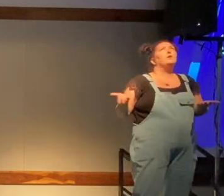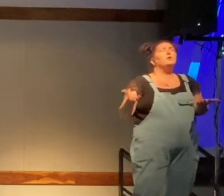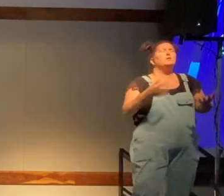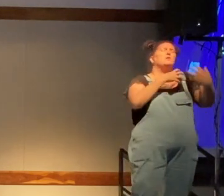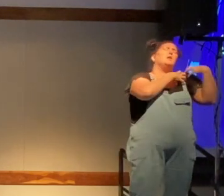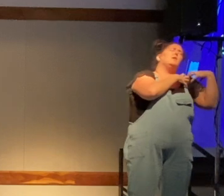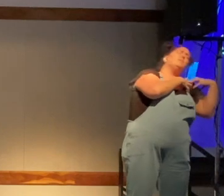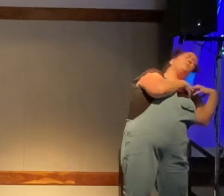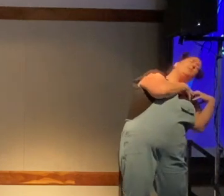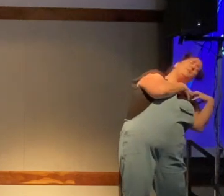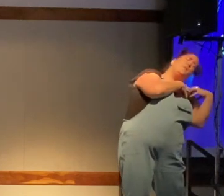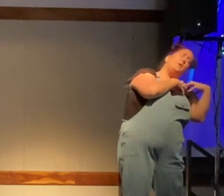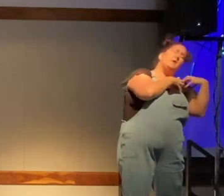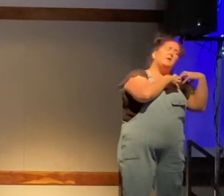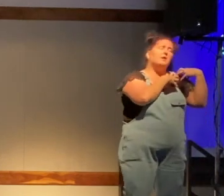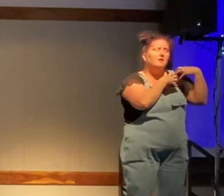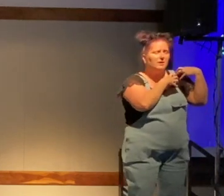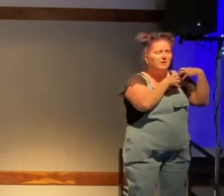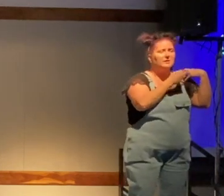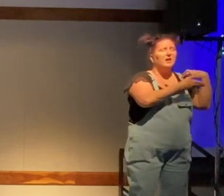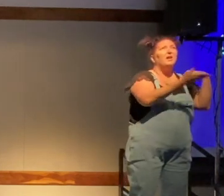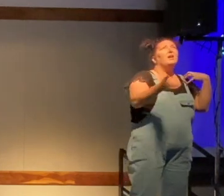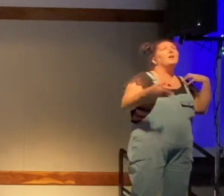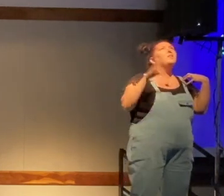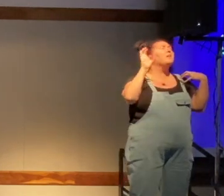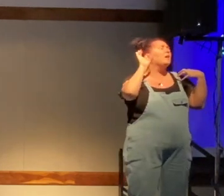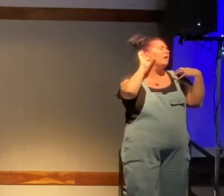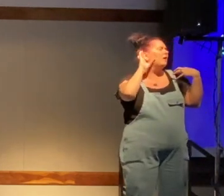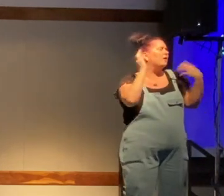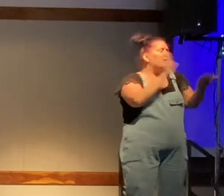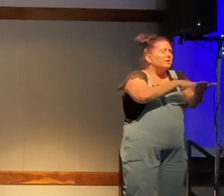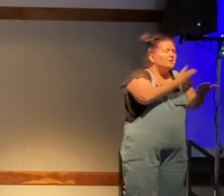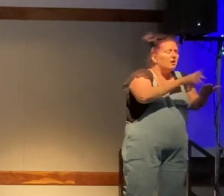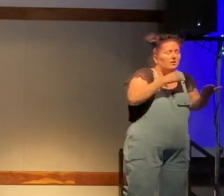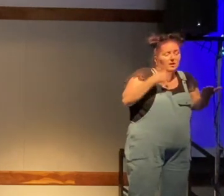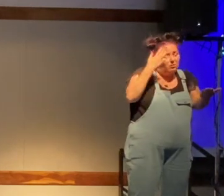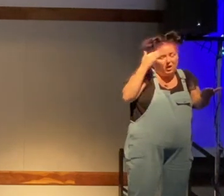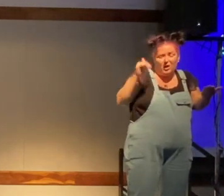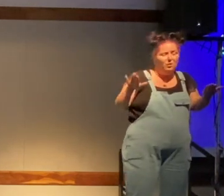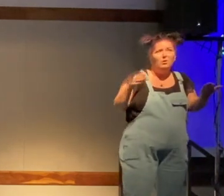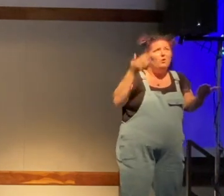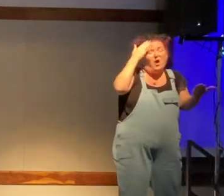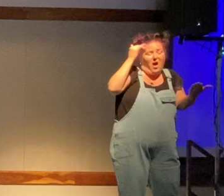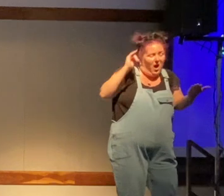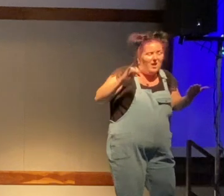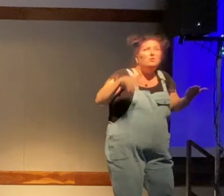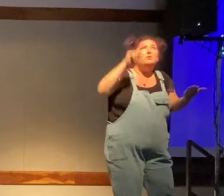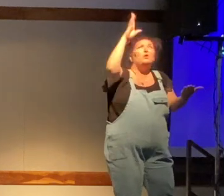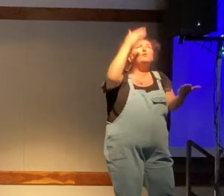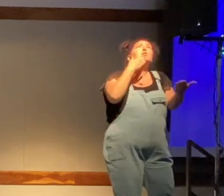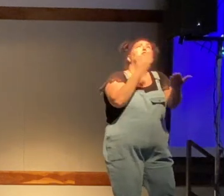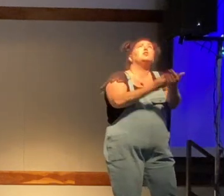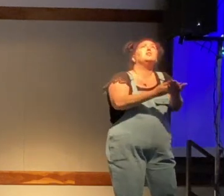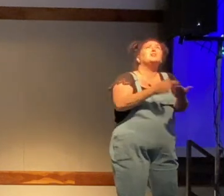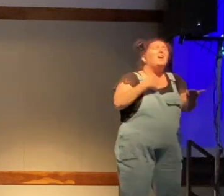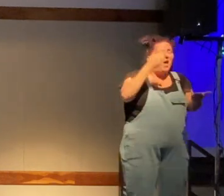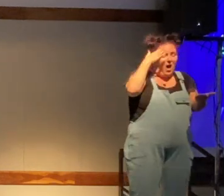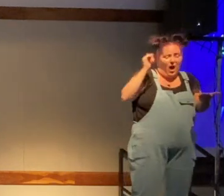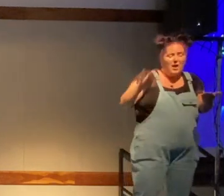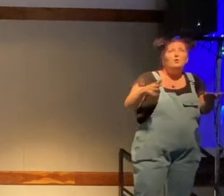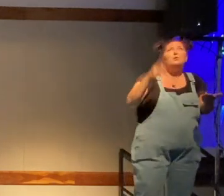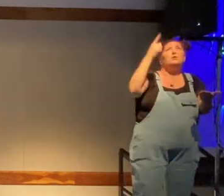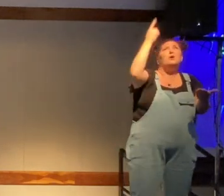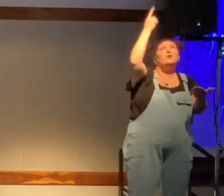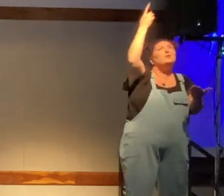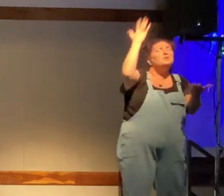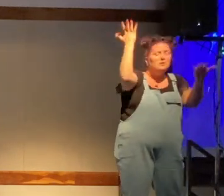really heavy weights, and they hear that song and they're like, I don't know. I don't know if you're good. I don't know if